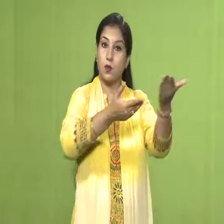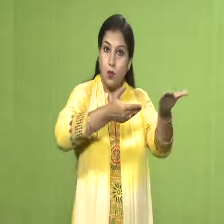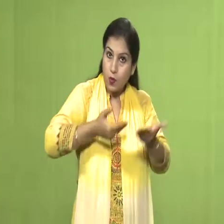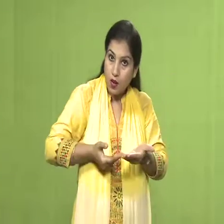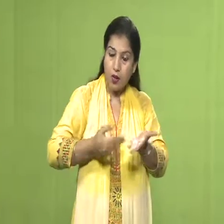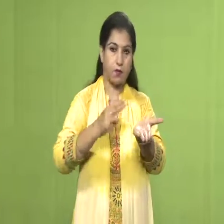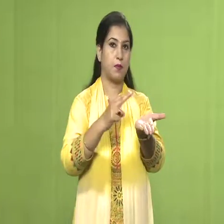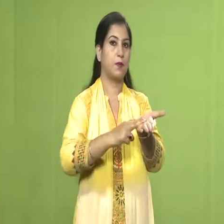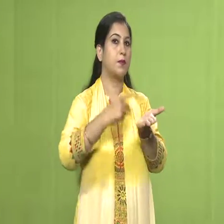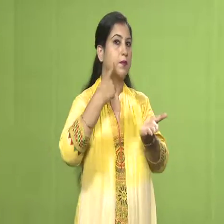Welcome to NIOS.